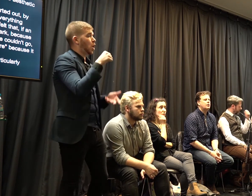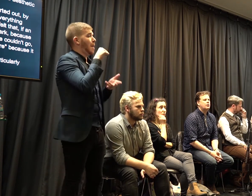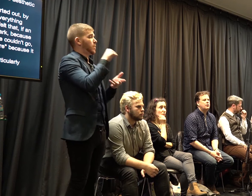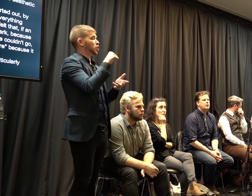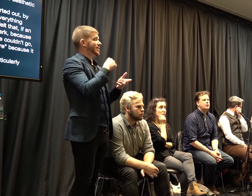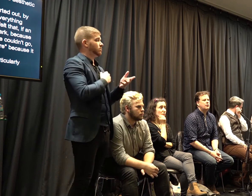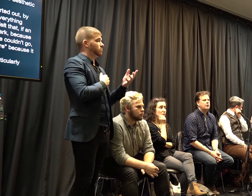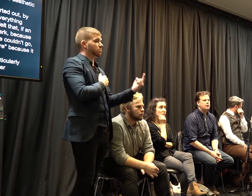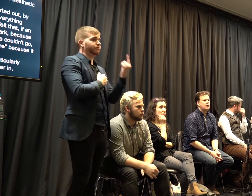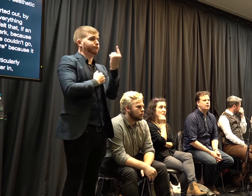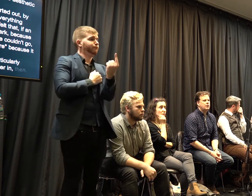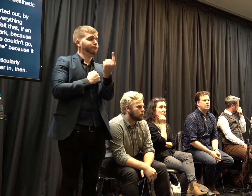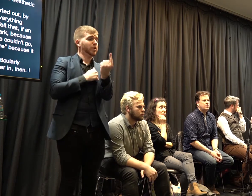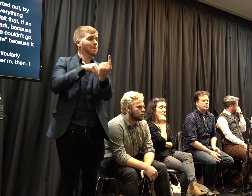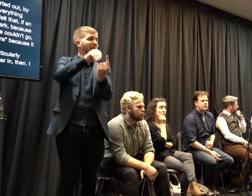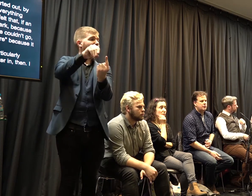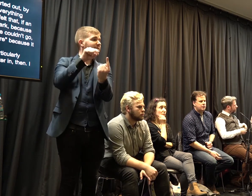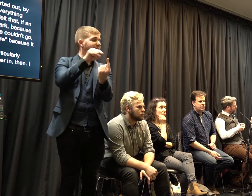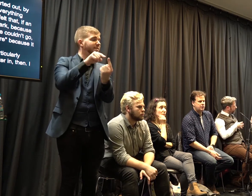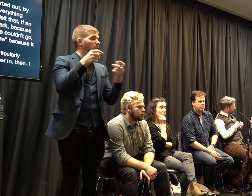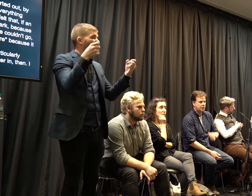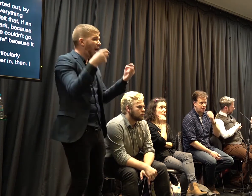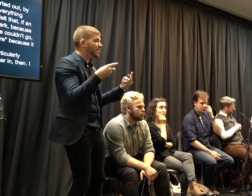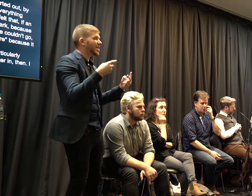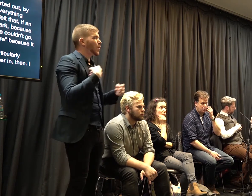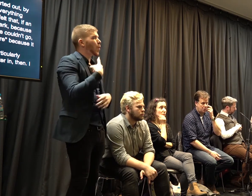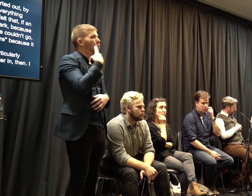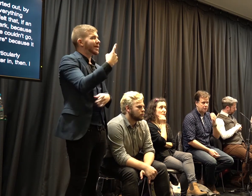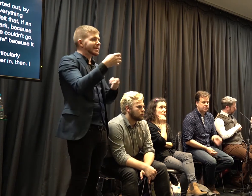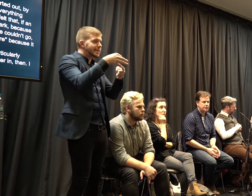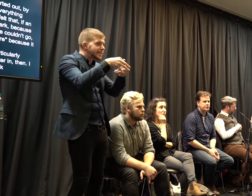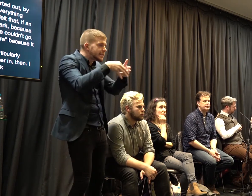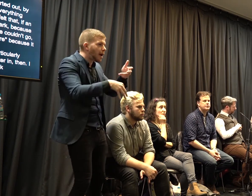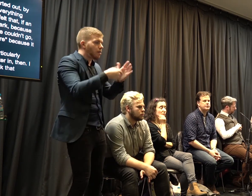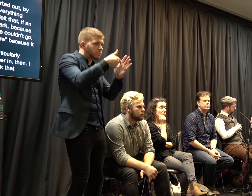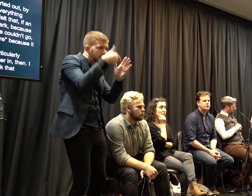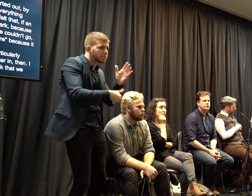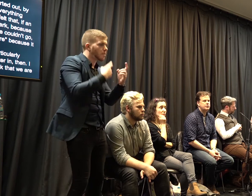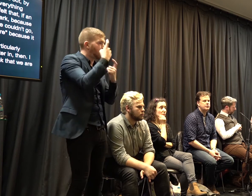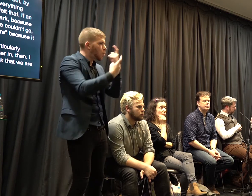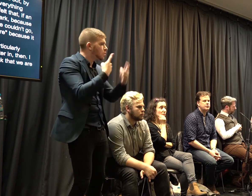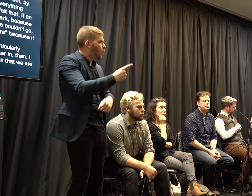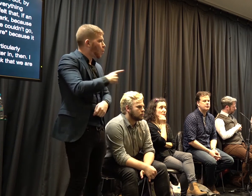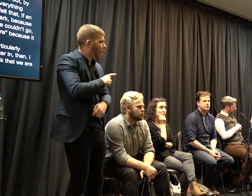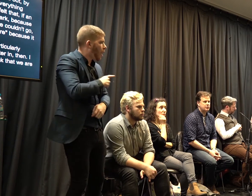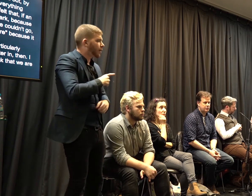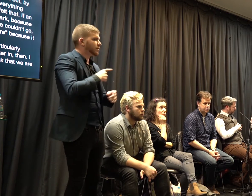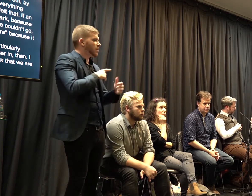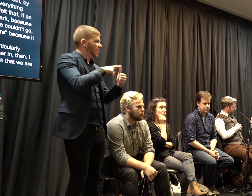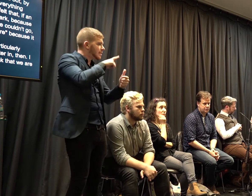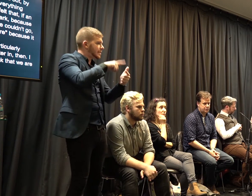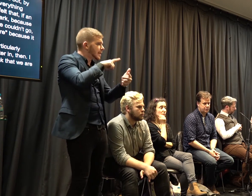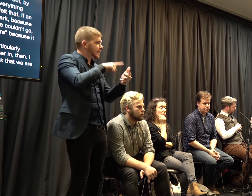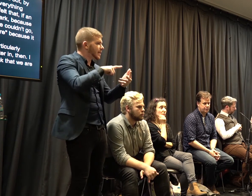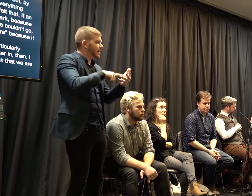in. But we don't think that we're getting that detailed thought about why, or why do that as opposed to this, and